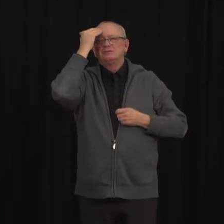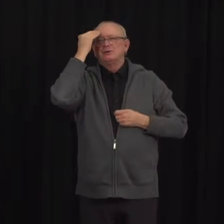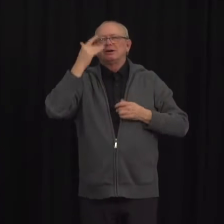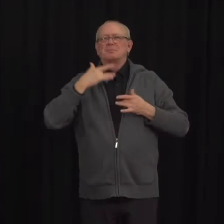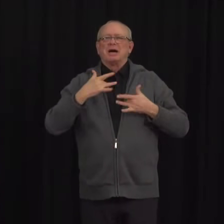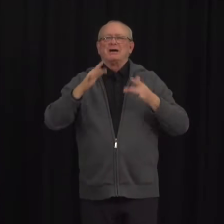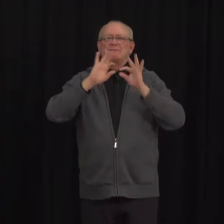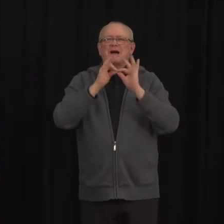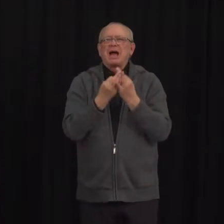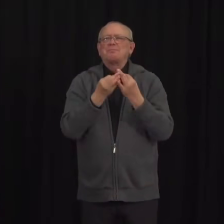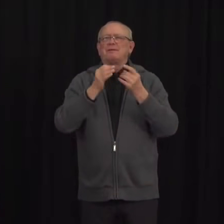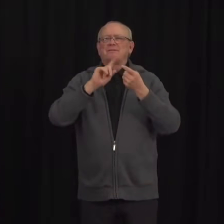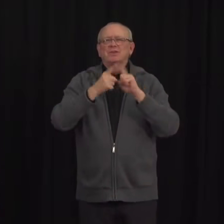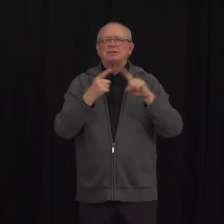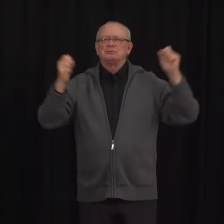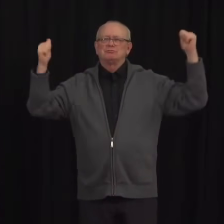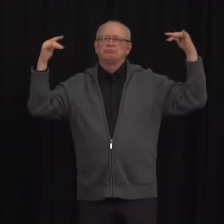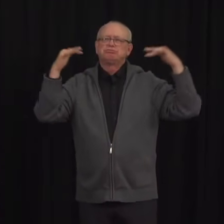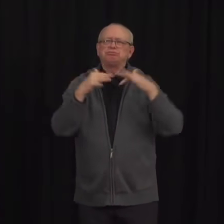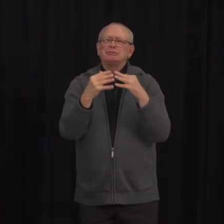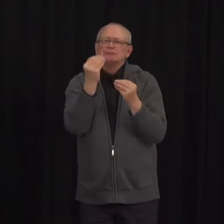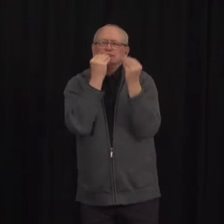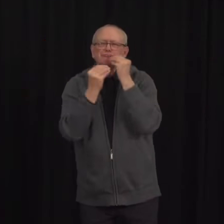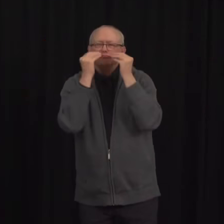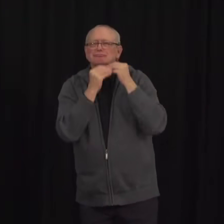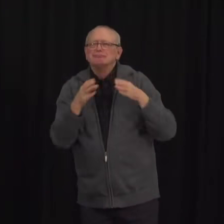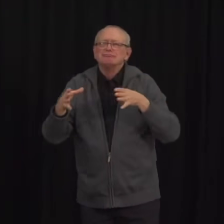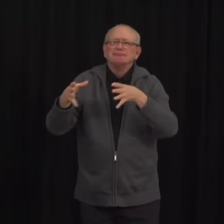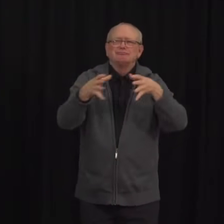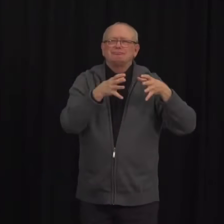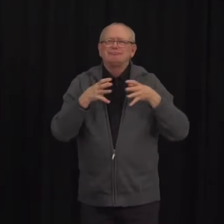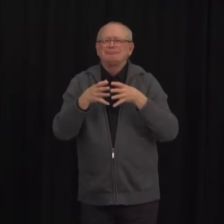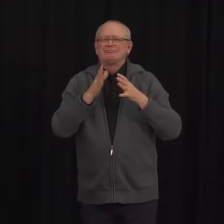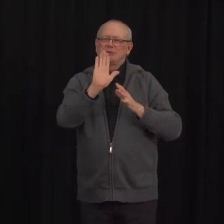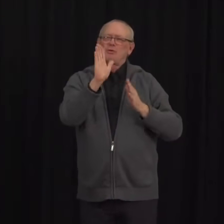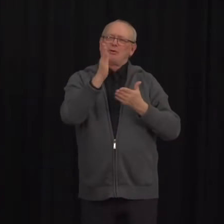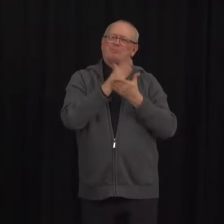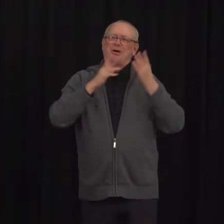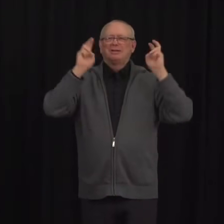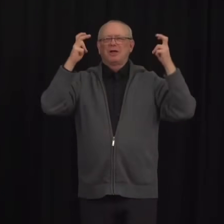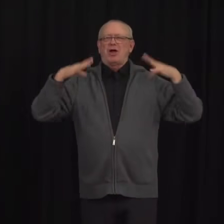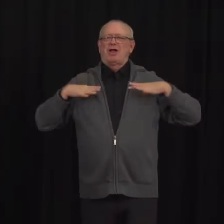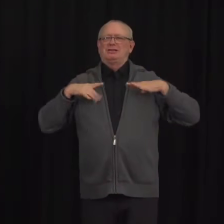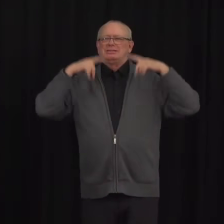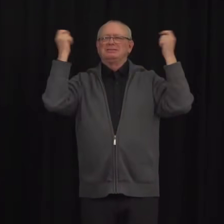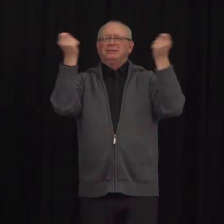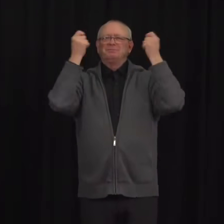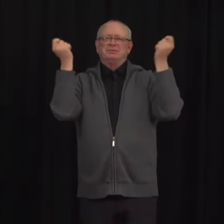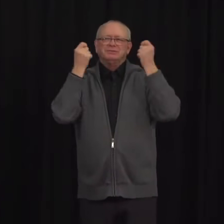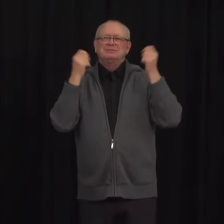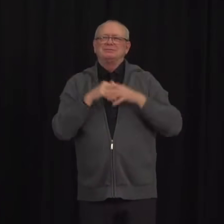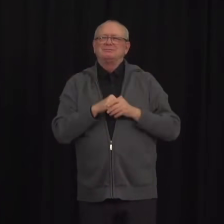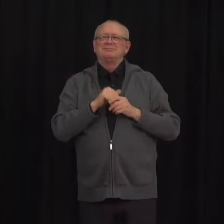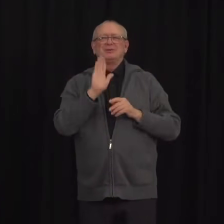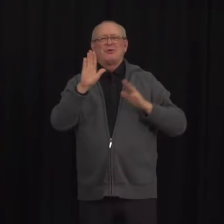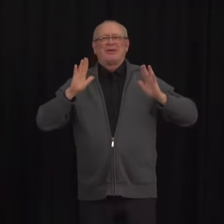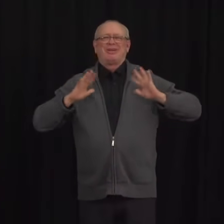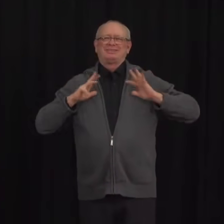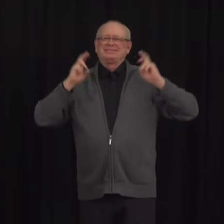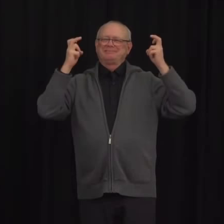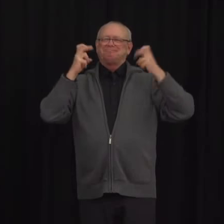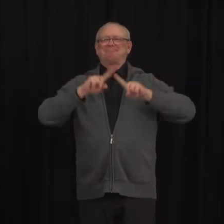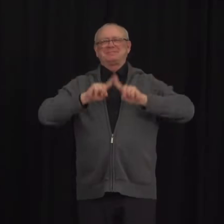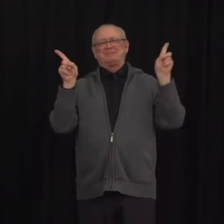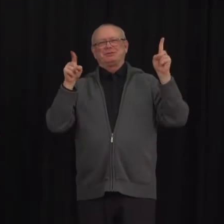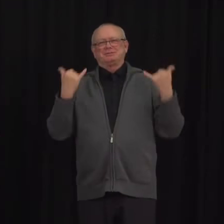a large part of this holiday. Everyone's holidays and special occasions are looking a little different this year, as we know that